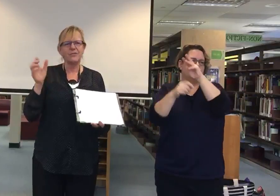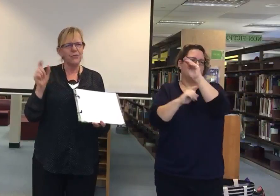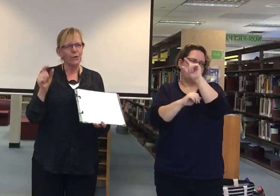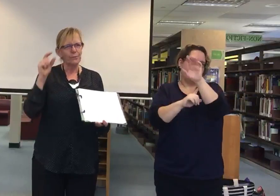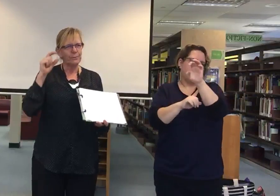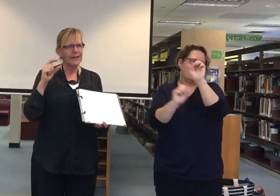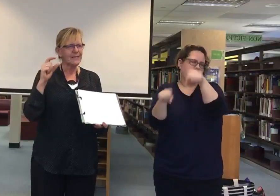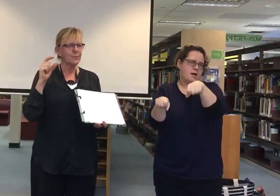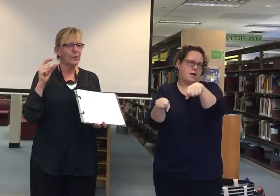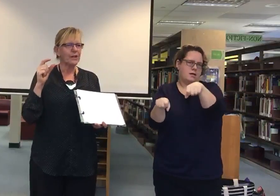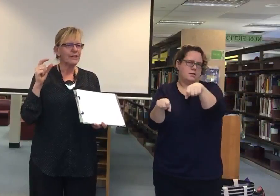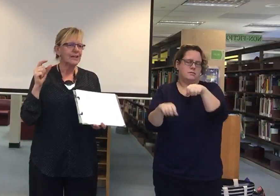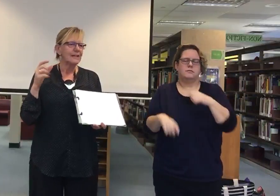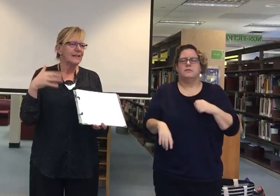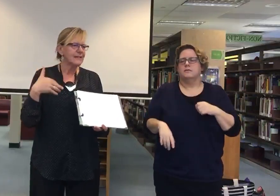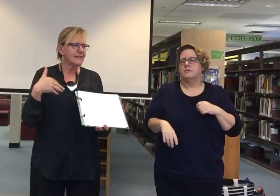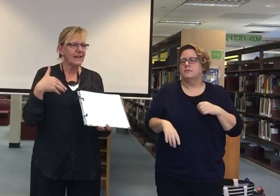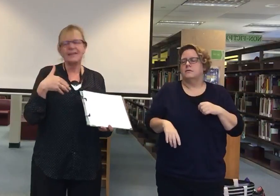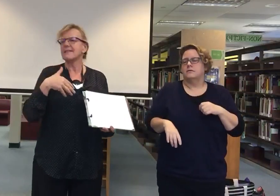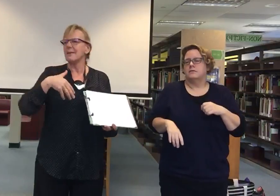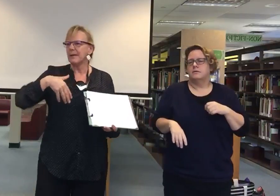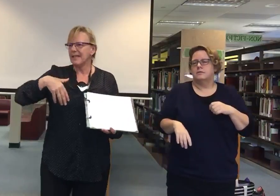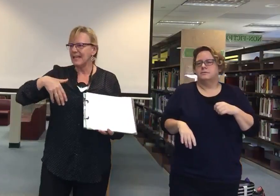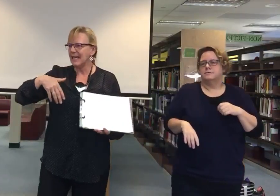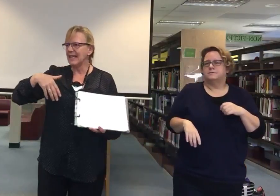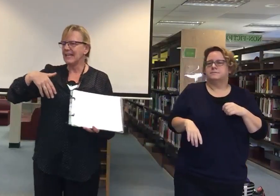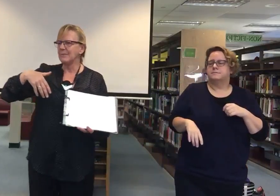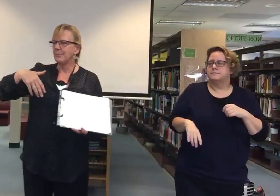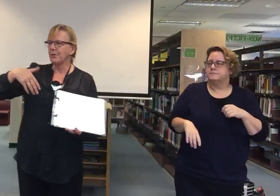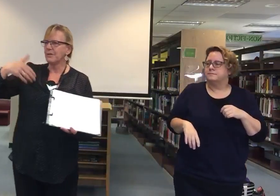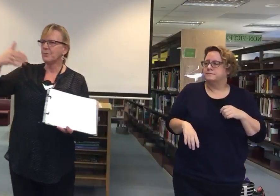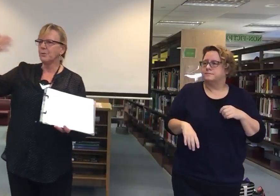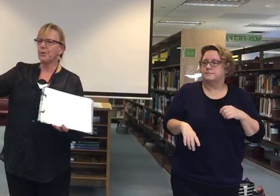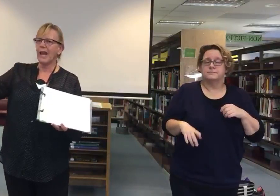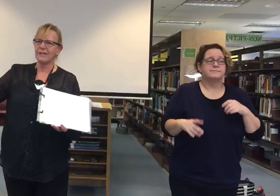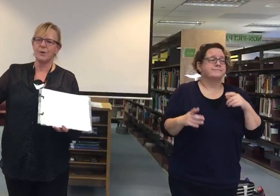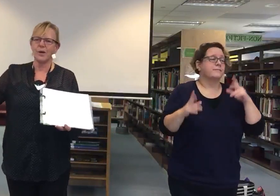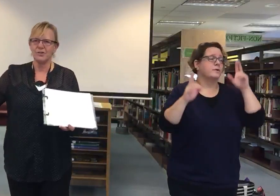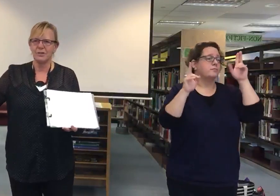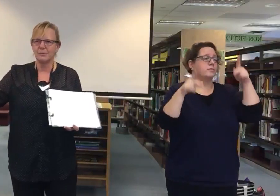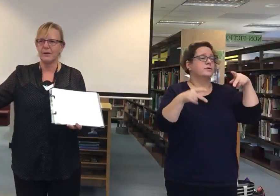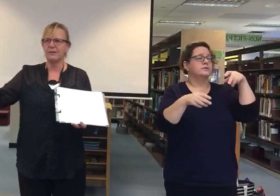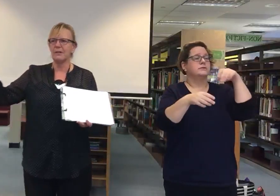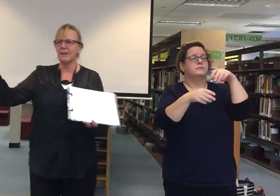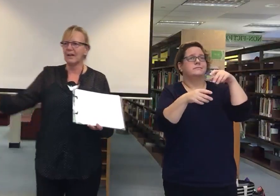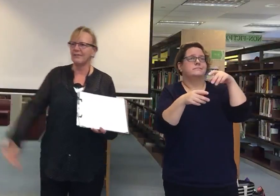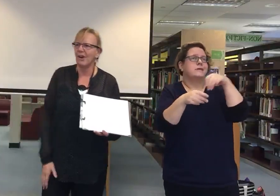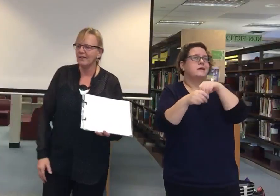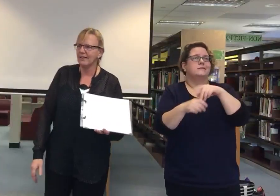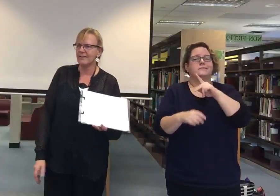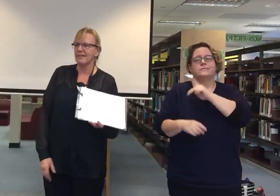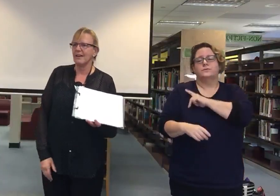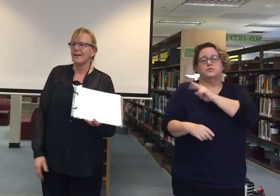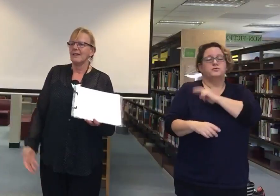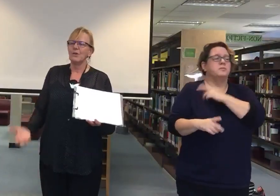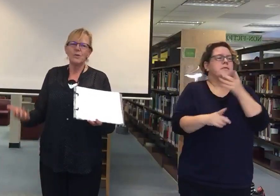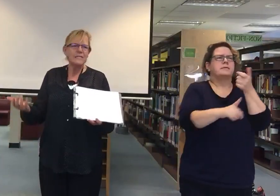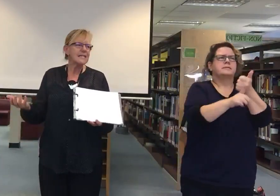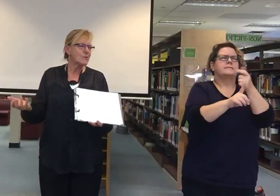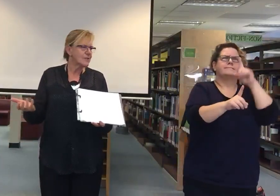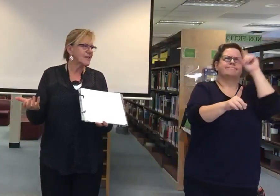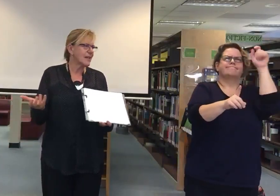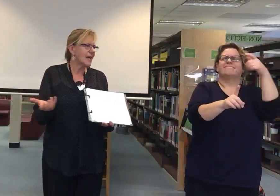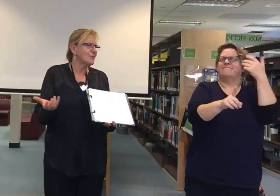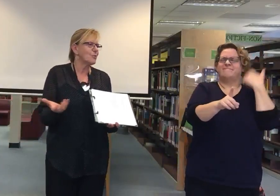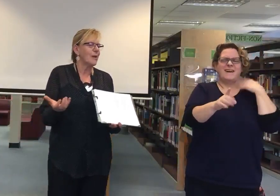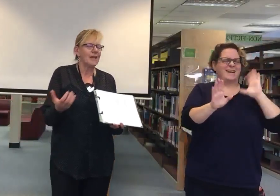And there is a form piece where, let's say somebody in Prince Rupert has a question about, oh, I've got this